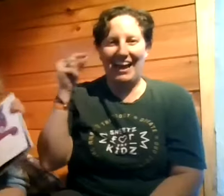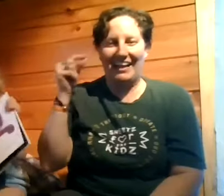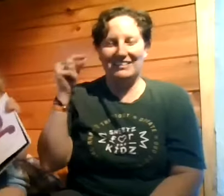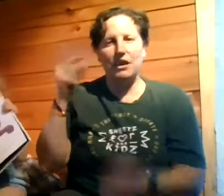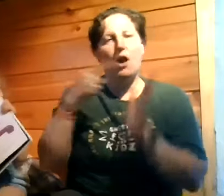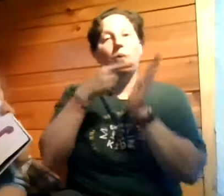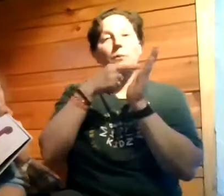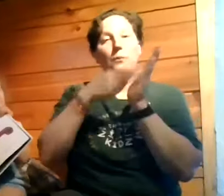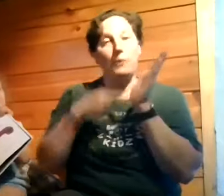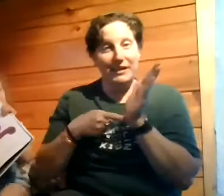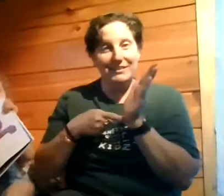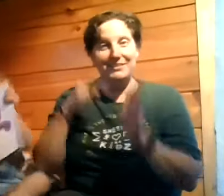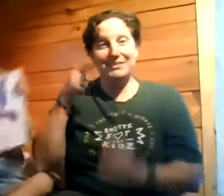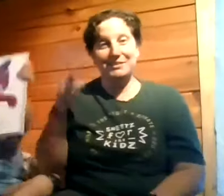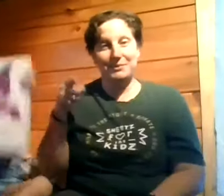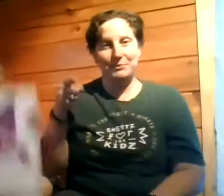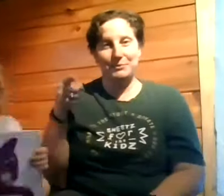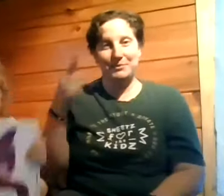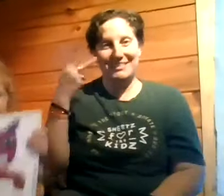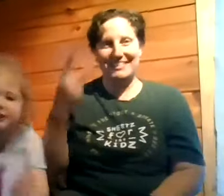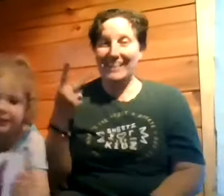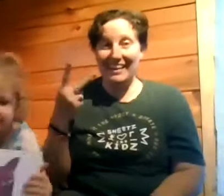Purple cat, what do you see?